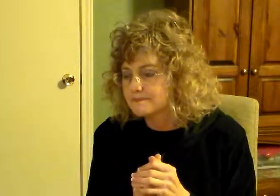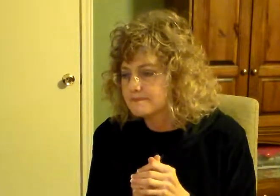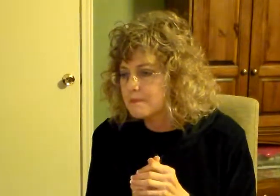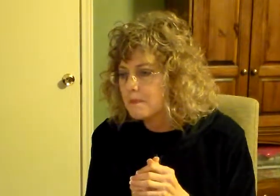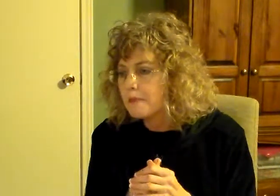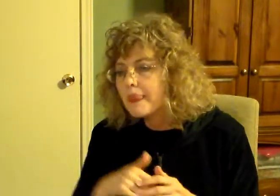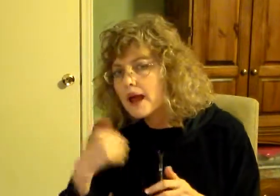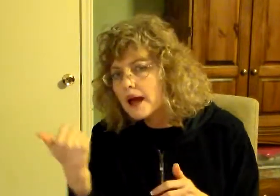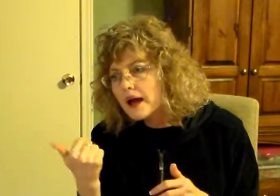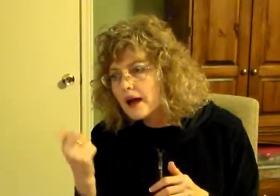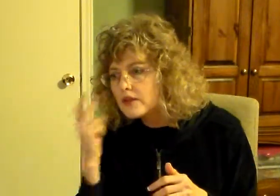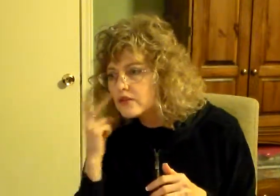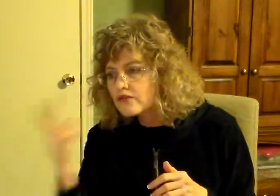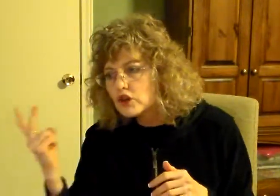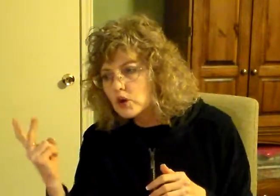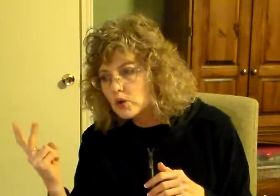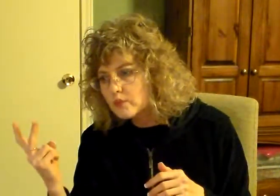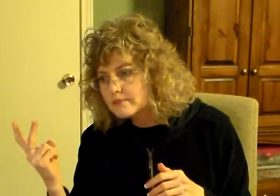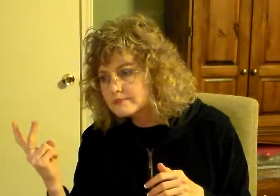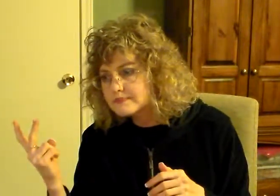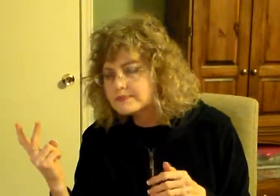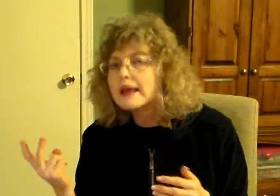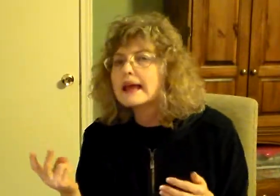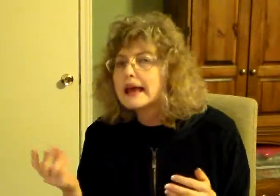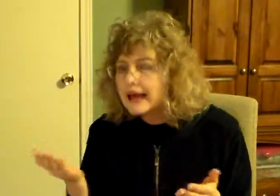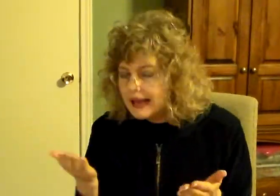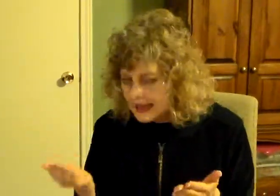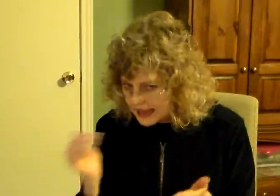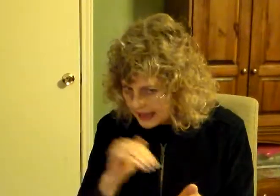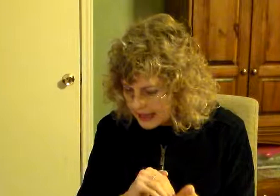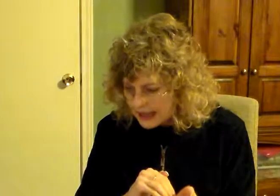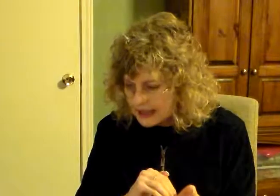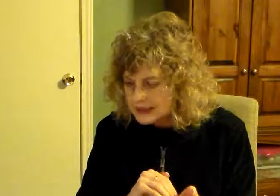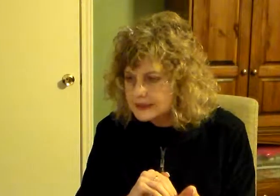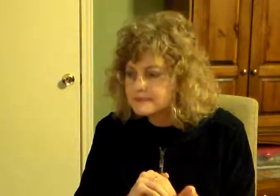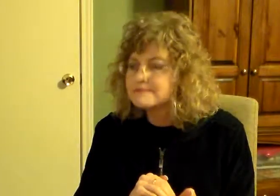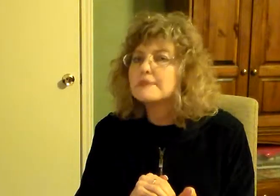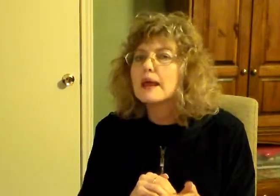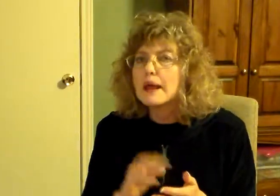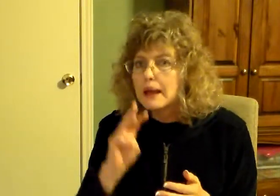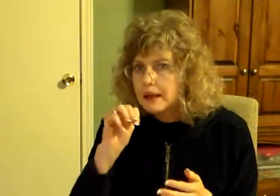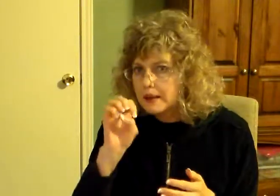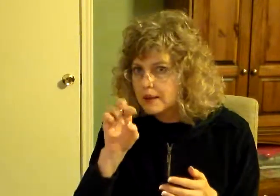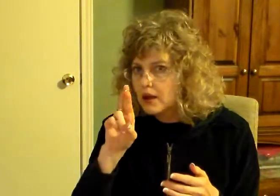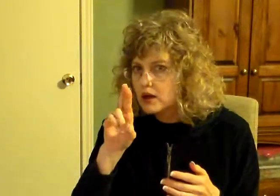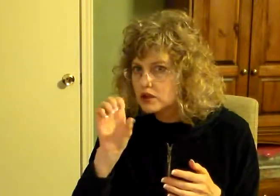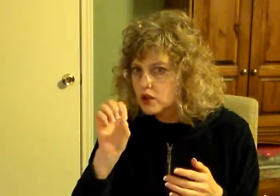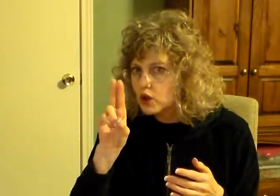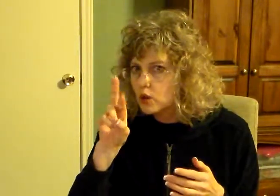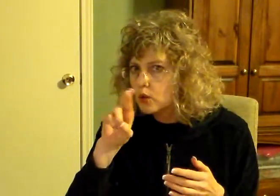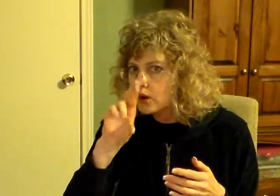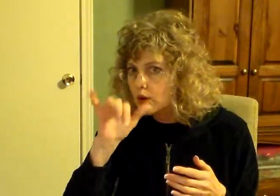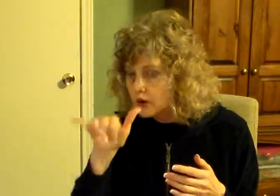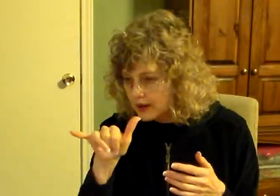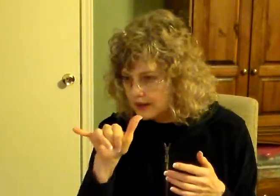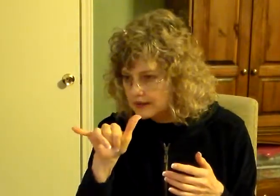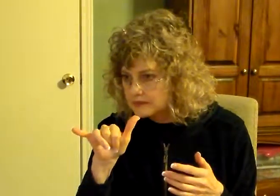Another view of a decomposition reaction. Here again is mercury oxide. It is a crystalline solid with a regular arrangement of atoms.